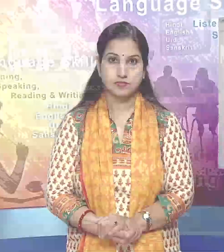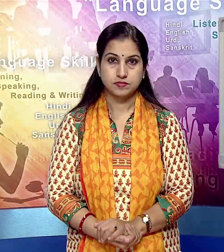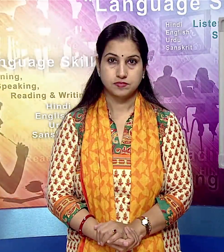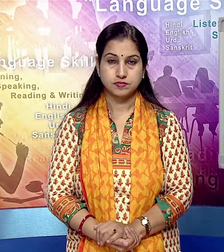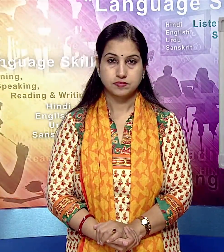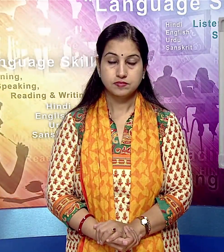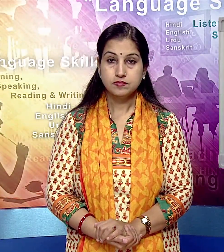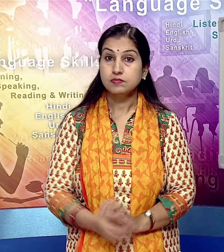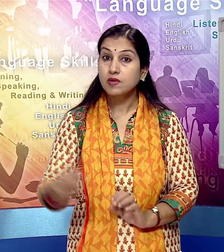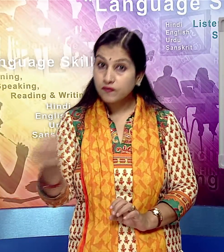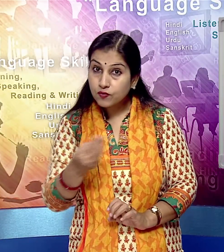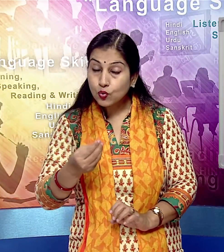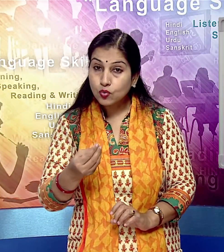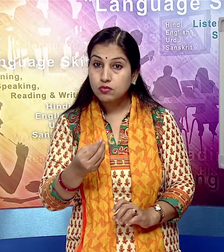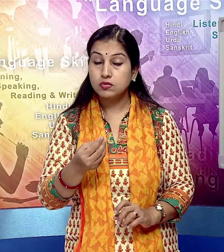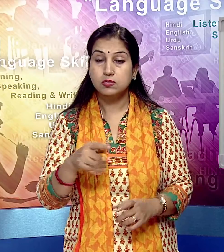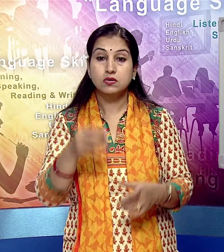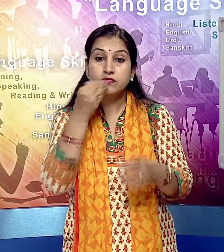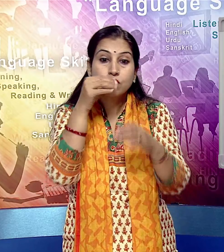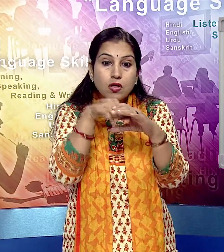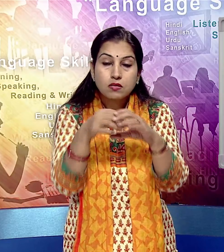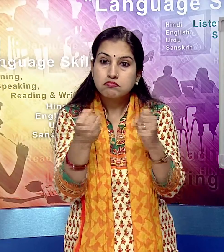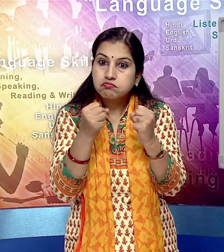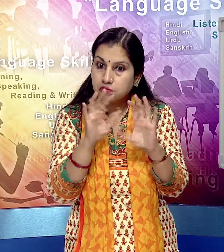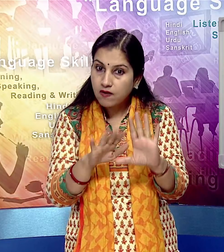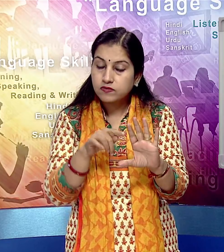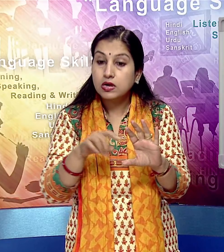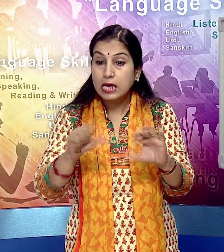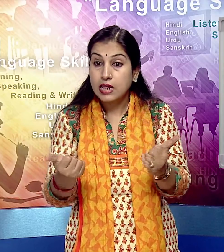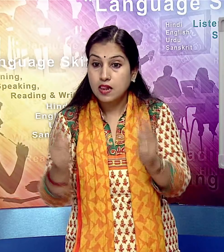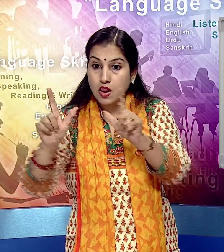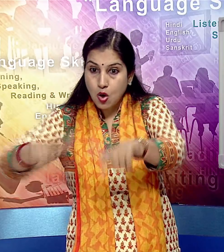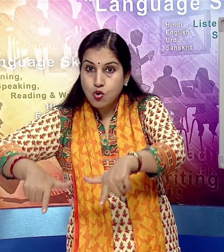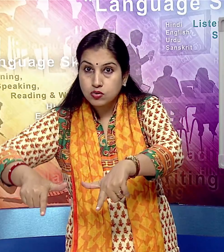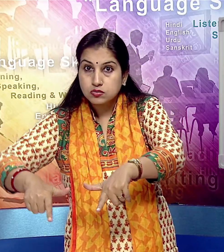Few of the nutrients which can be lost during cooking.